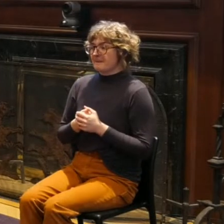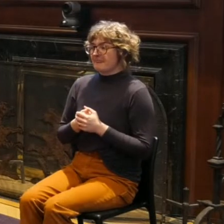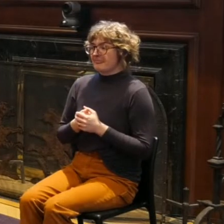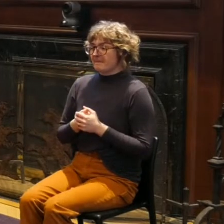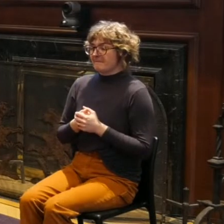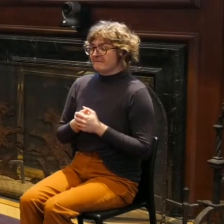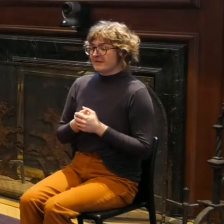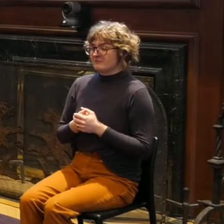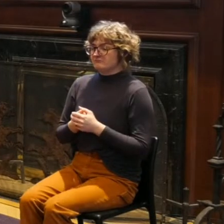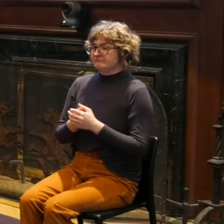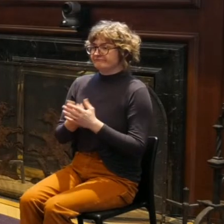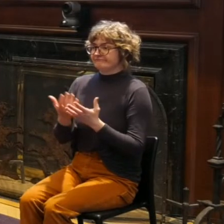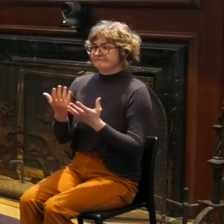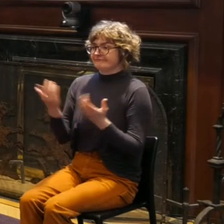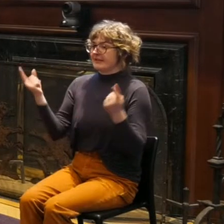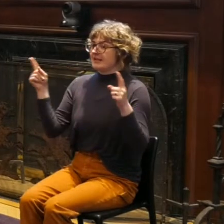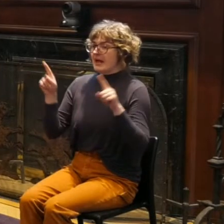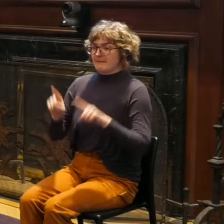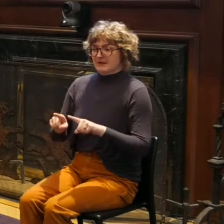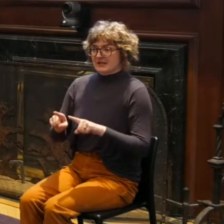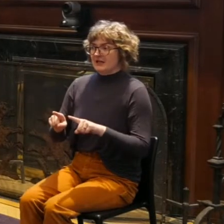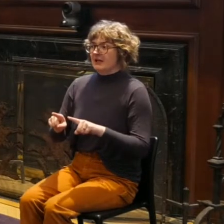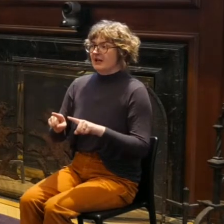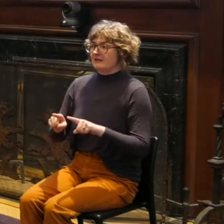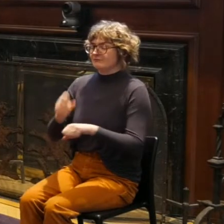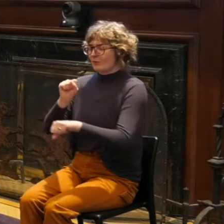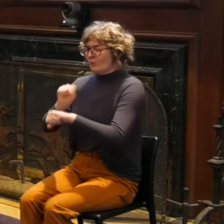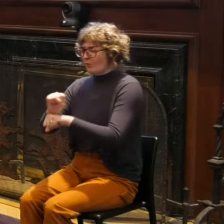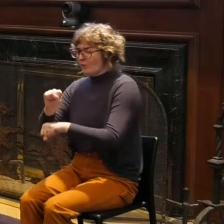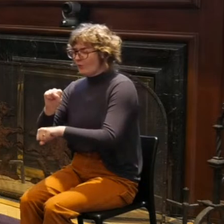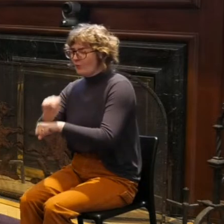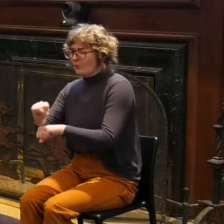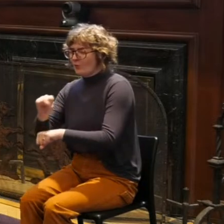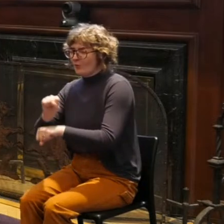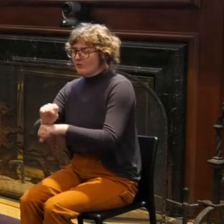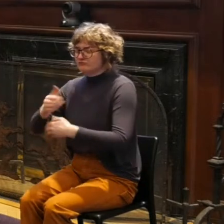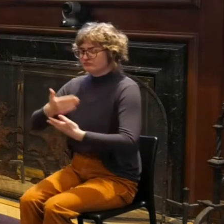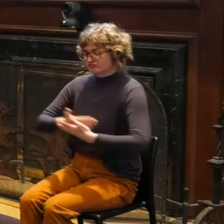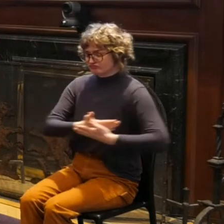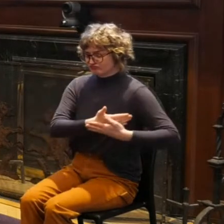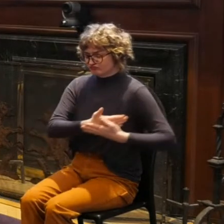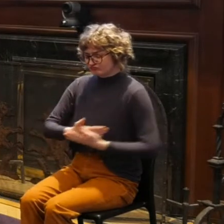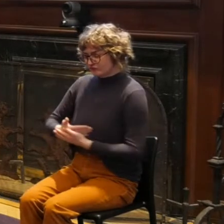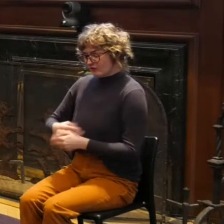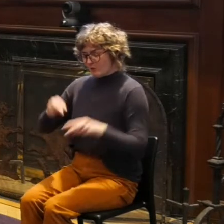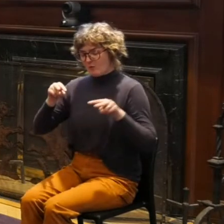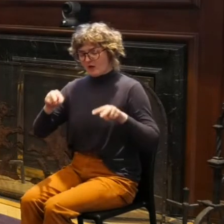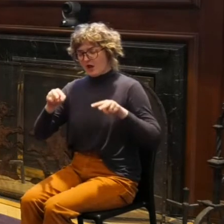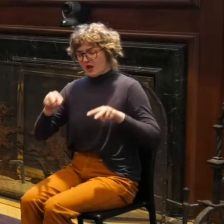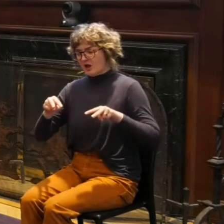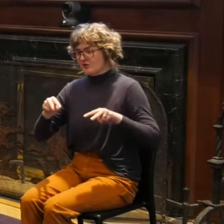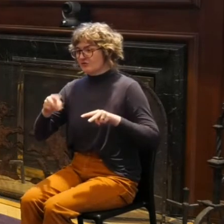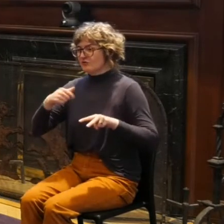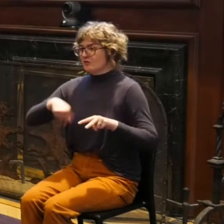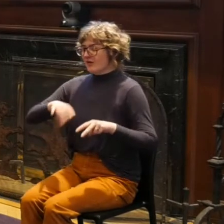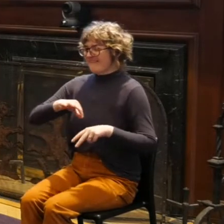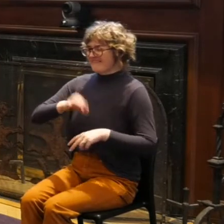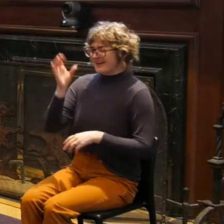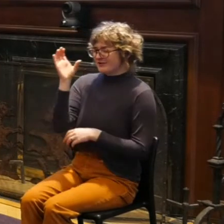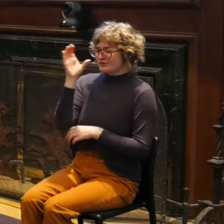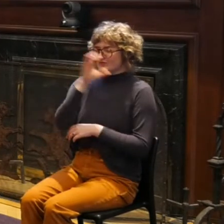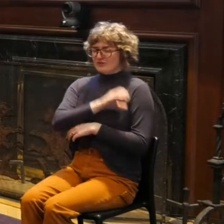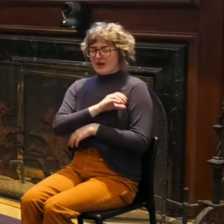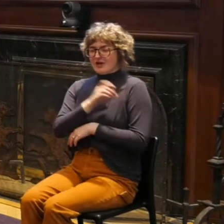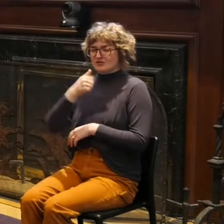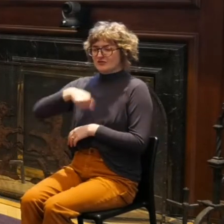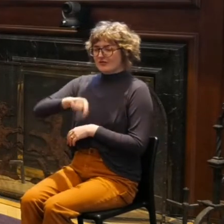It's going down. We got to work. So the babies, watch the babies. But we don't find it strange